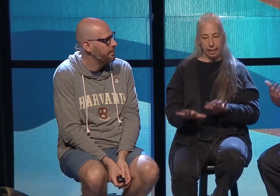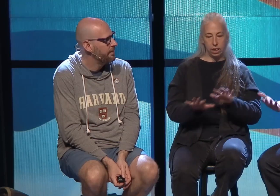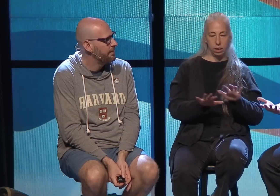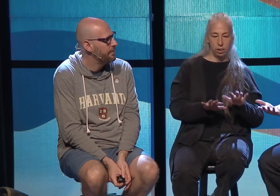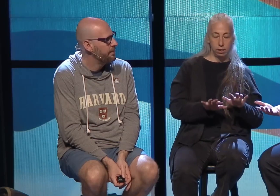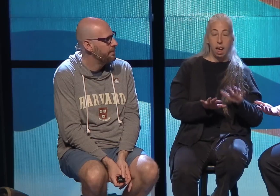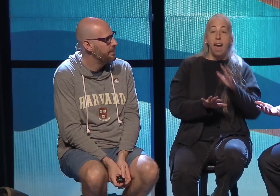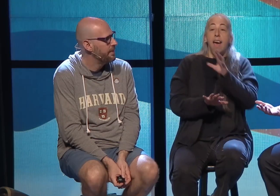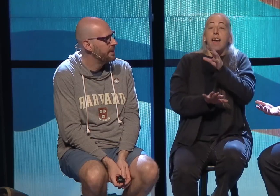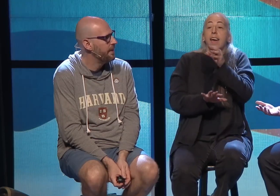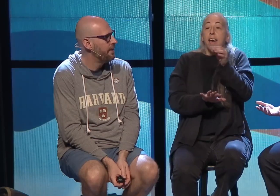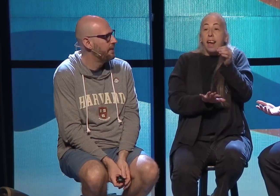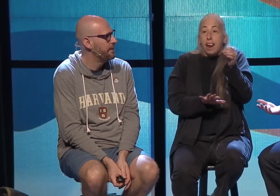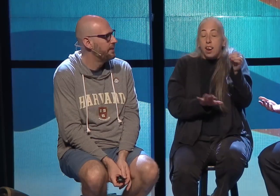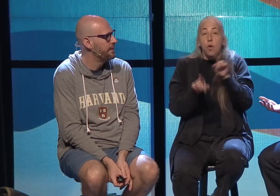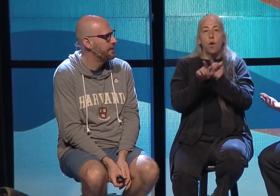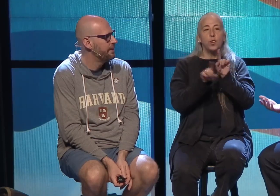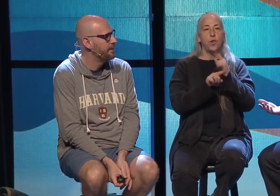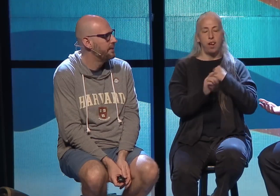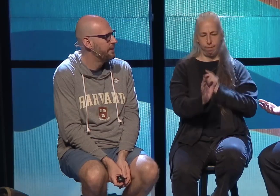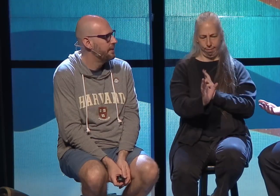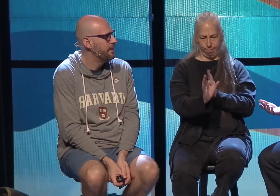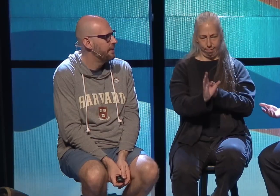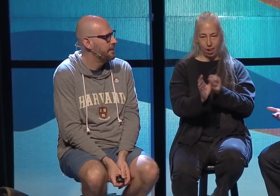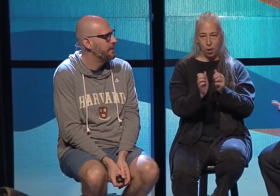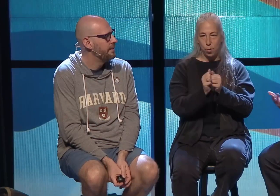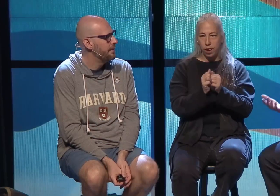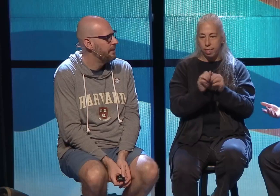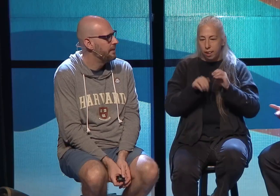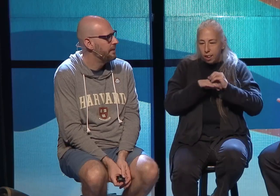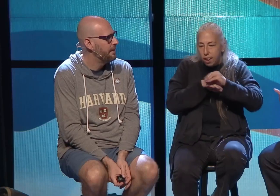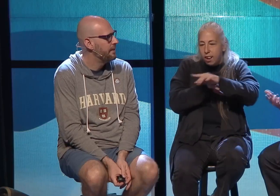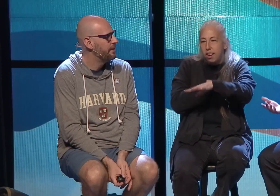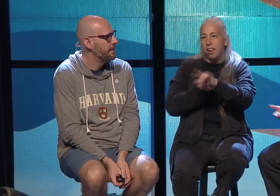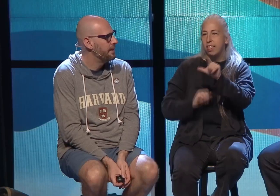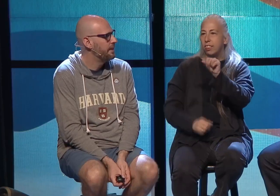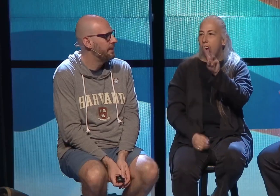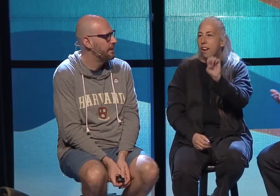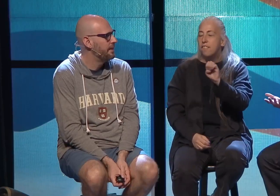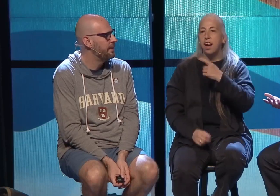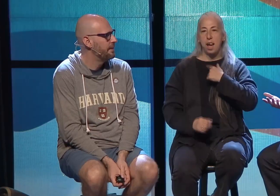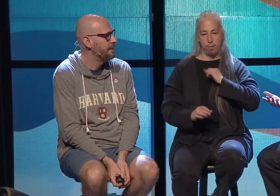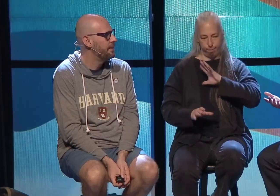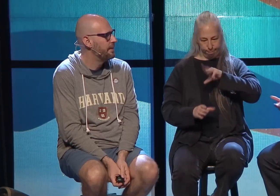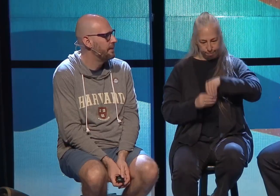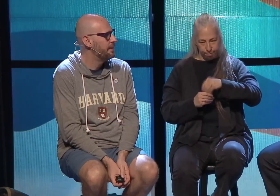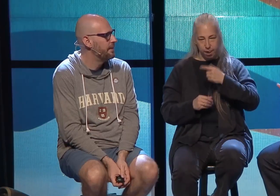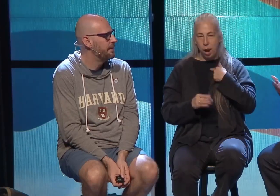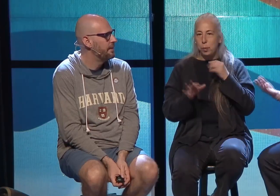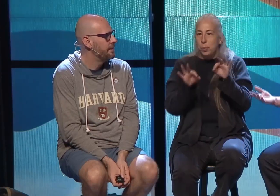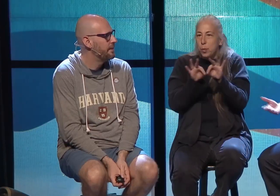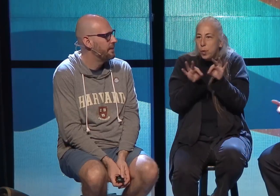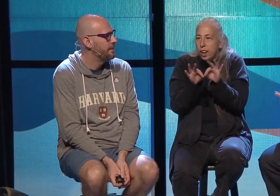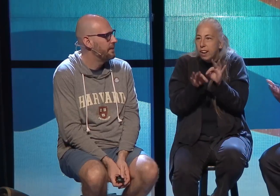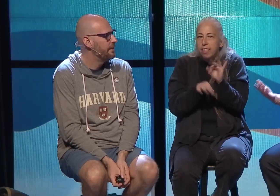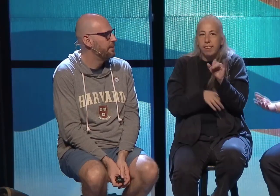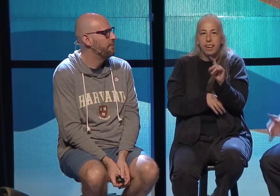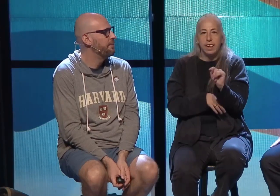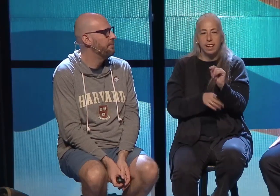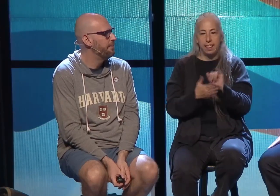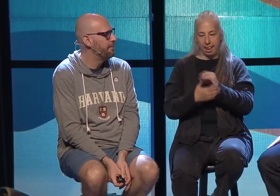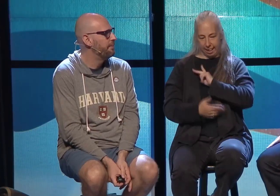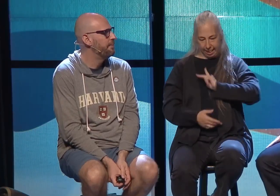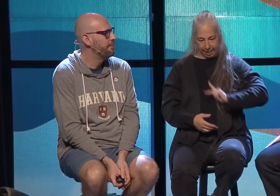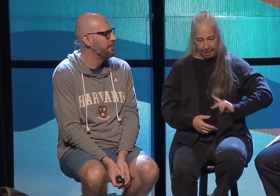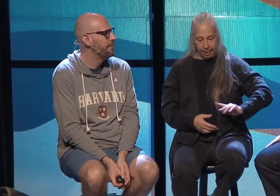and I get to participate in this thing, this movement of love. I have a piece of it. I have a part of it. I have worth in this kingdom that